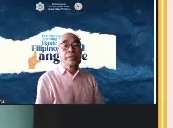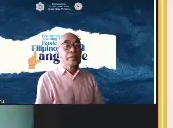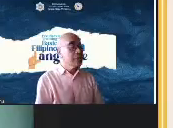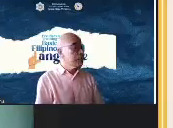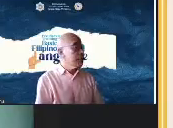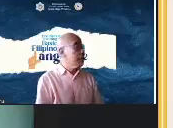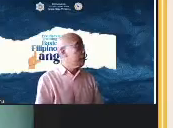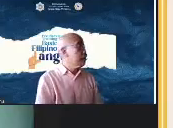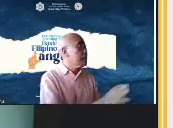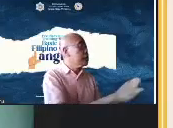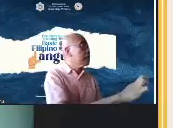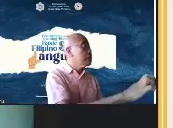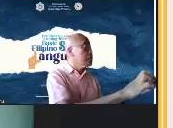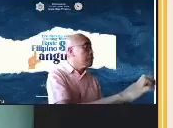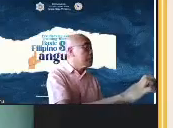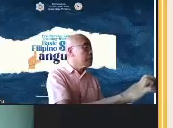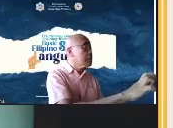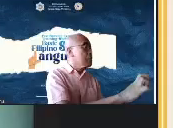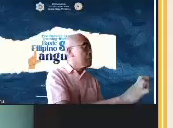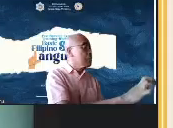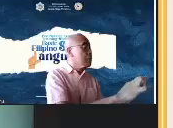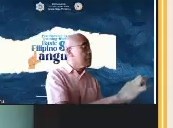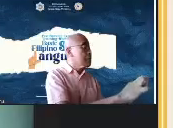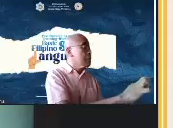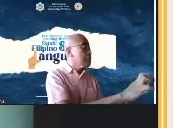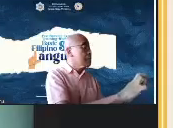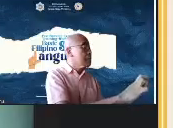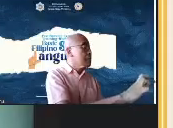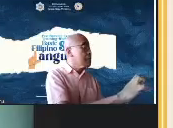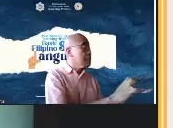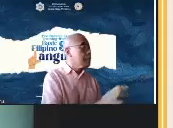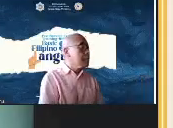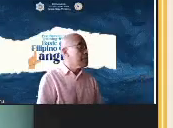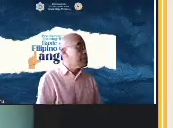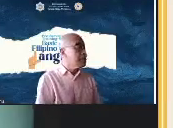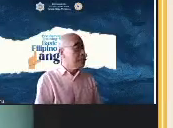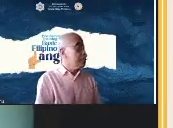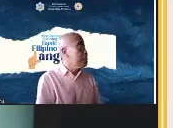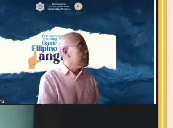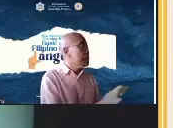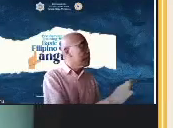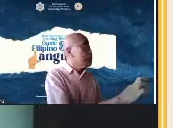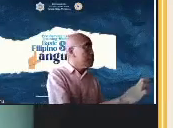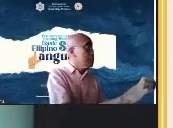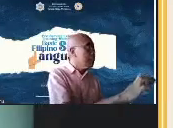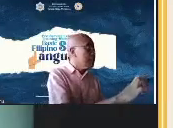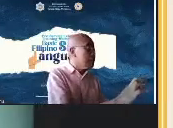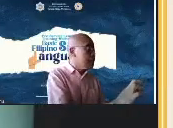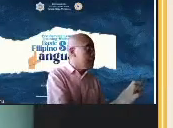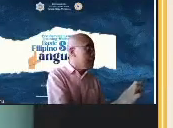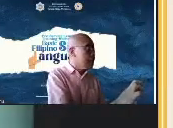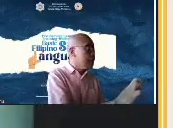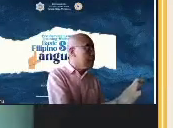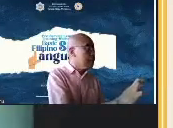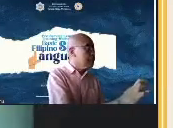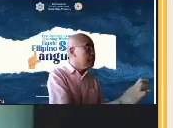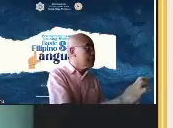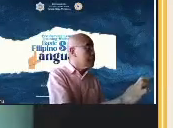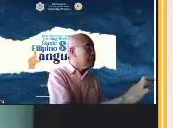the link for the evaluation. Another is, eto na rin yung